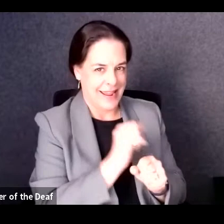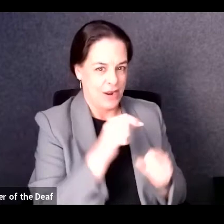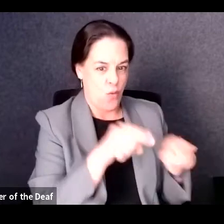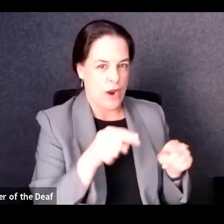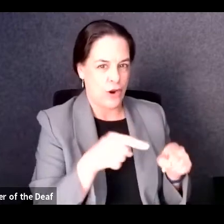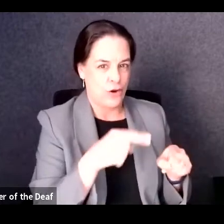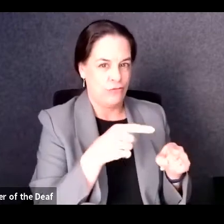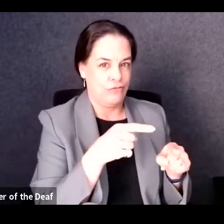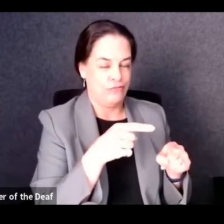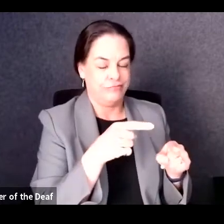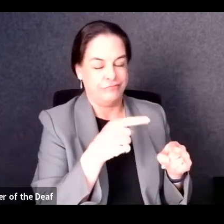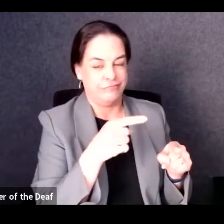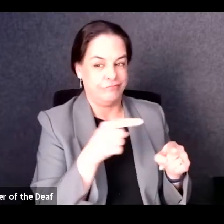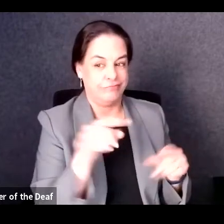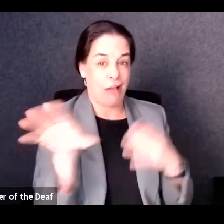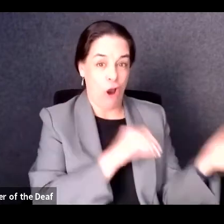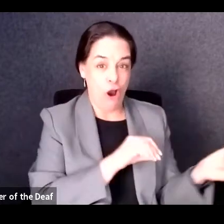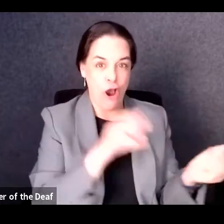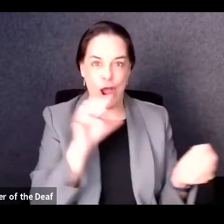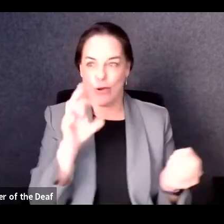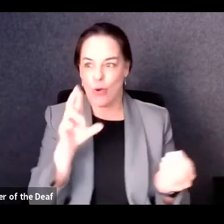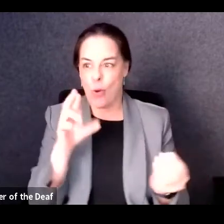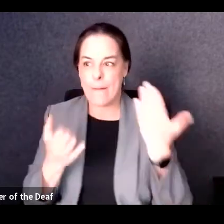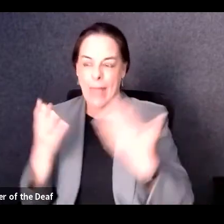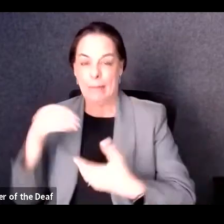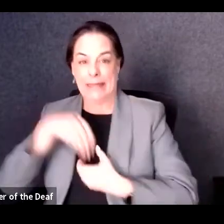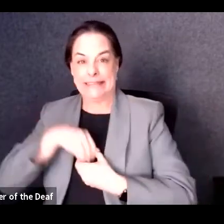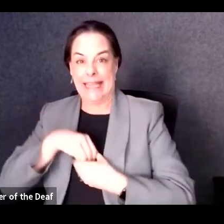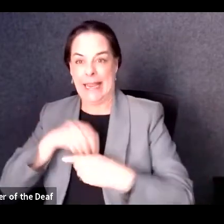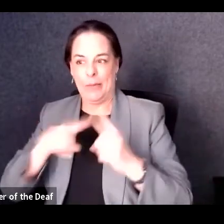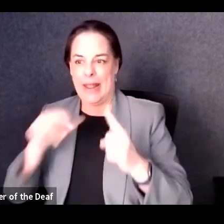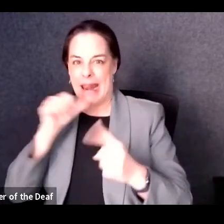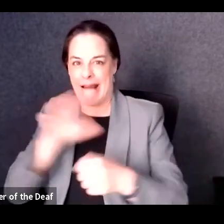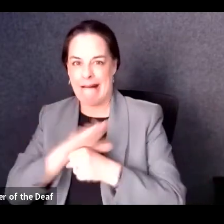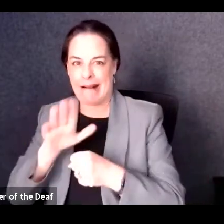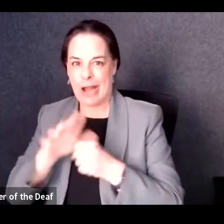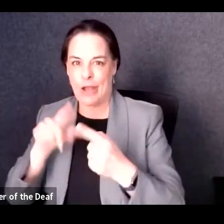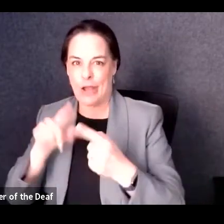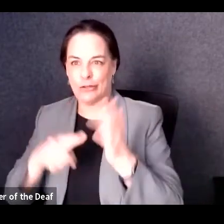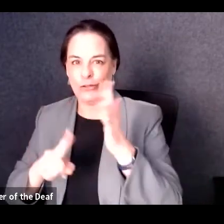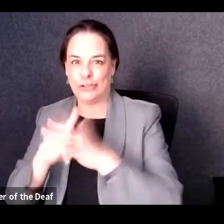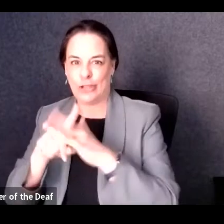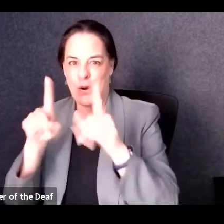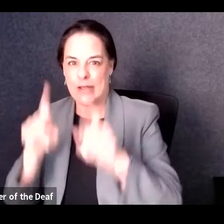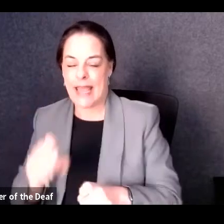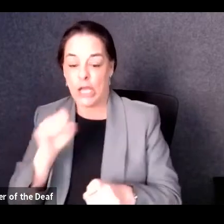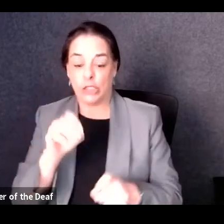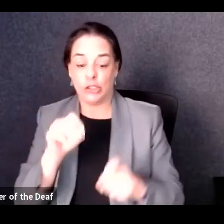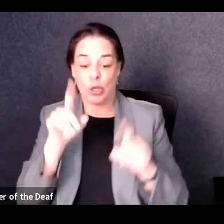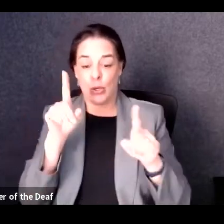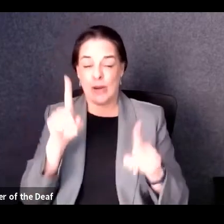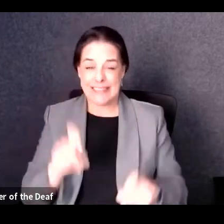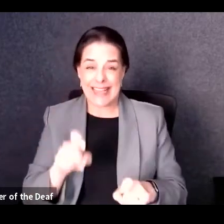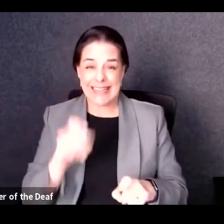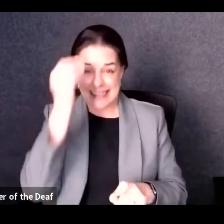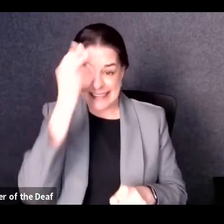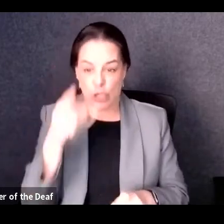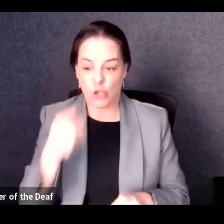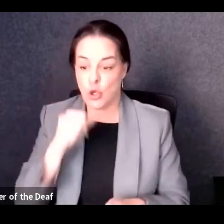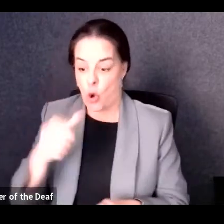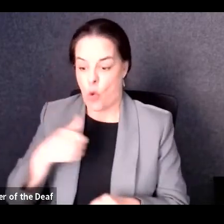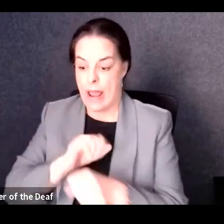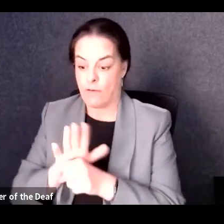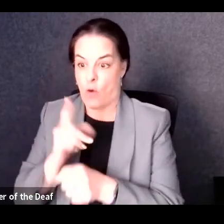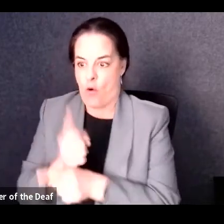incubating COVID while you were tested. So testing isn't a really good, reliable way to know that you're not. Testing tells you that you don't have COVID right